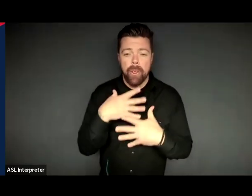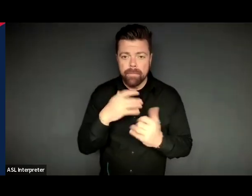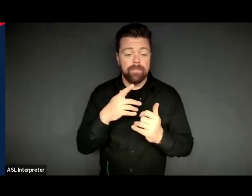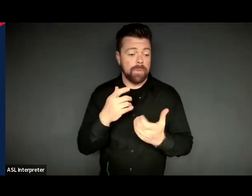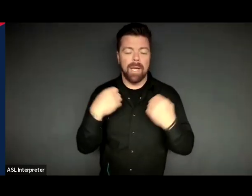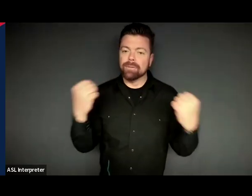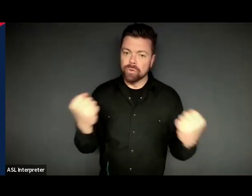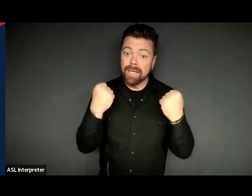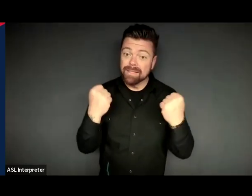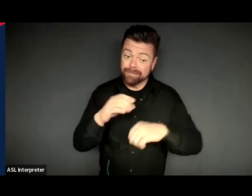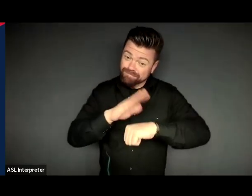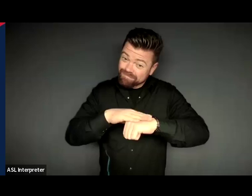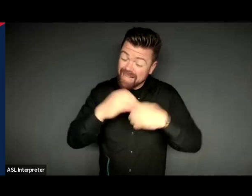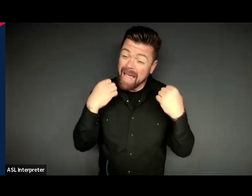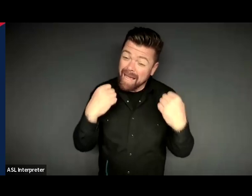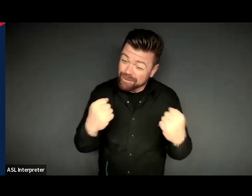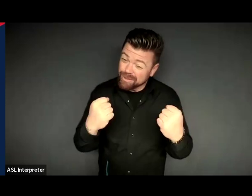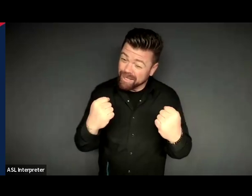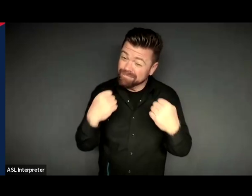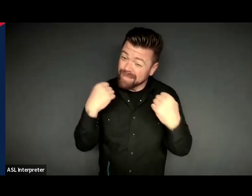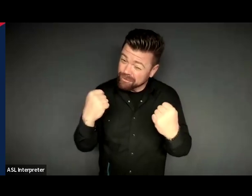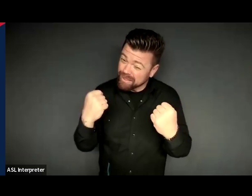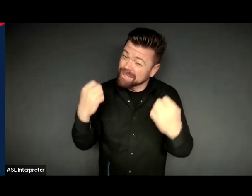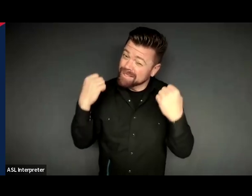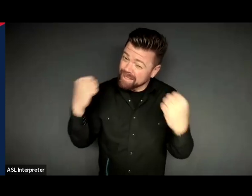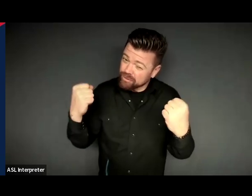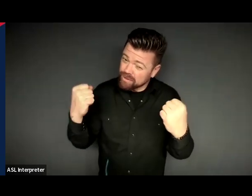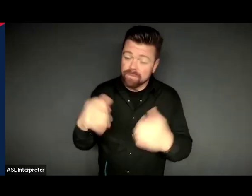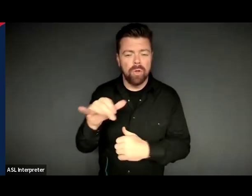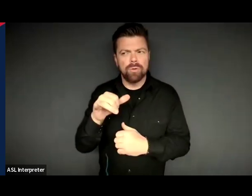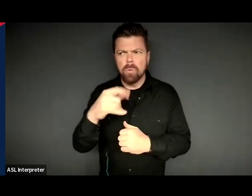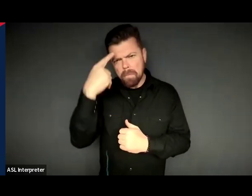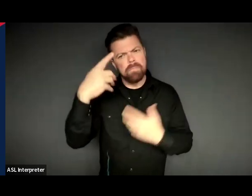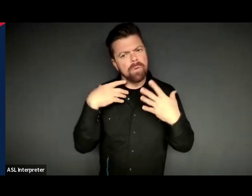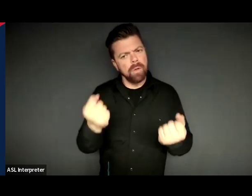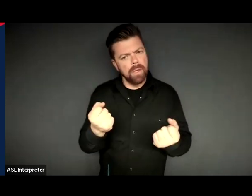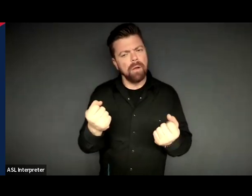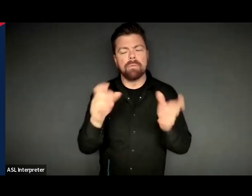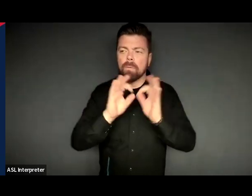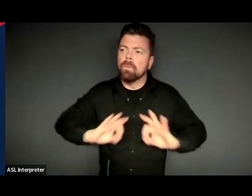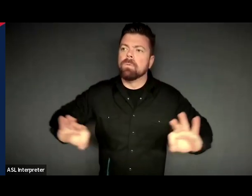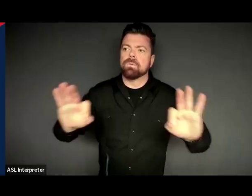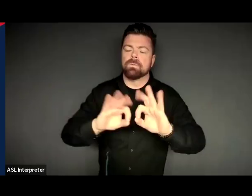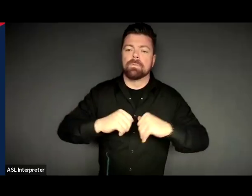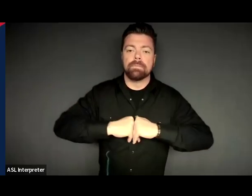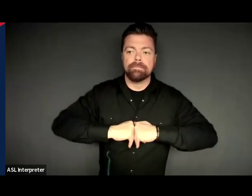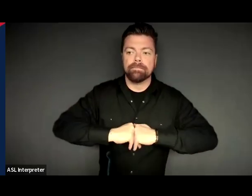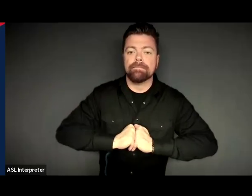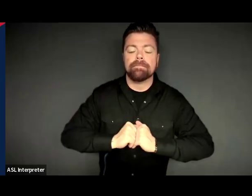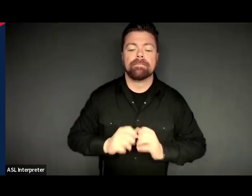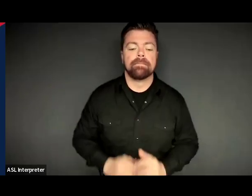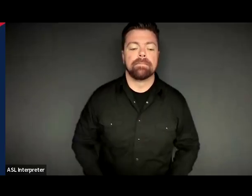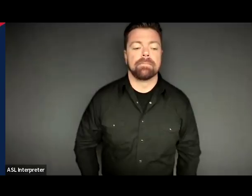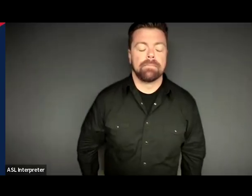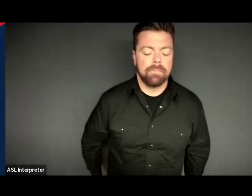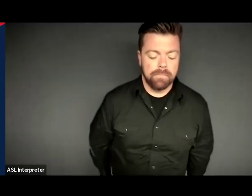exercise, exercise, exercise, and also look at your mental health. So that's very important.